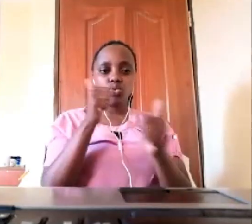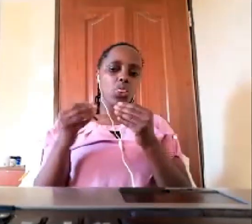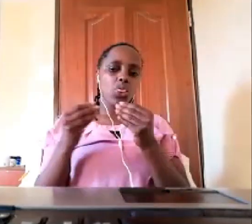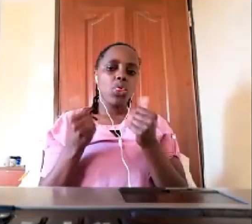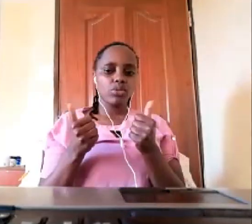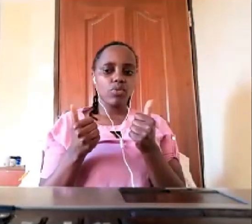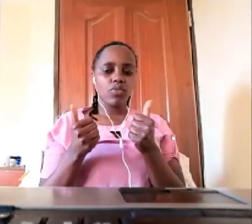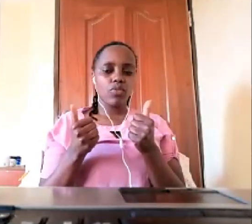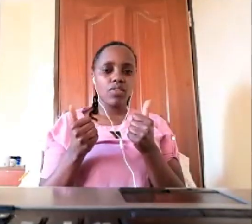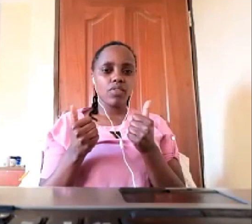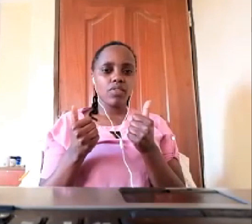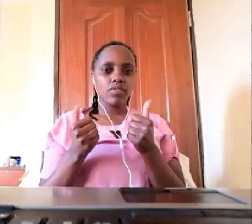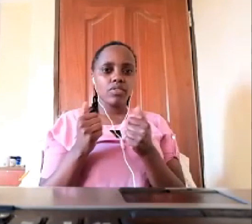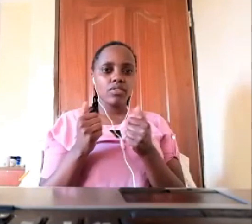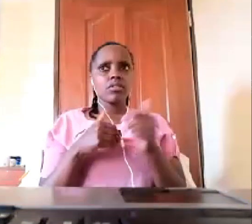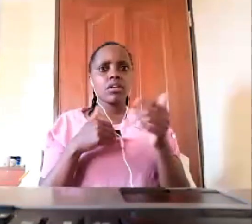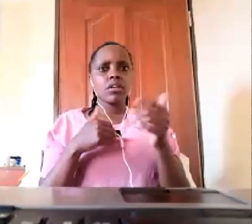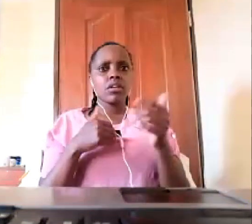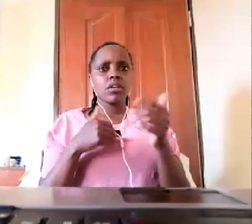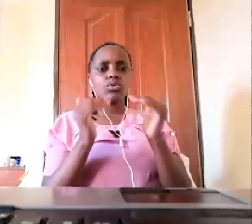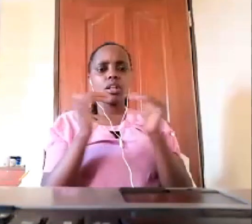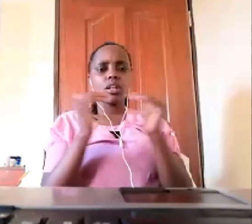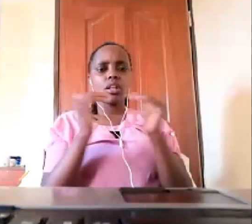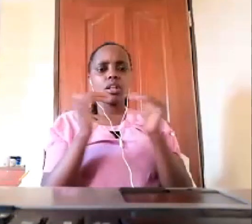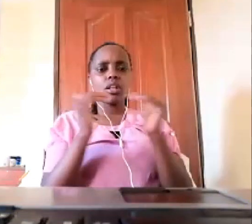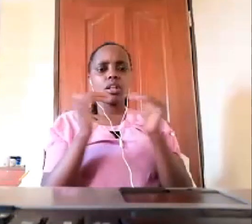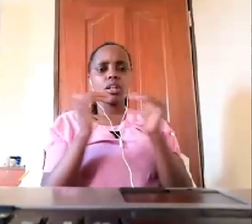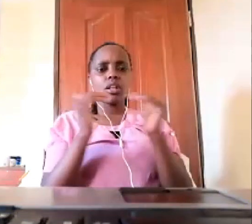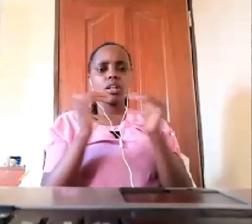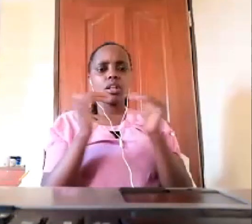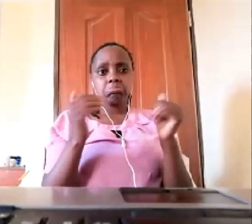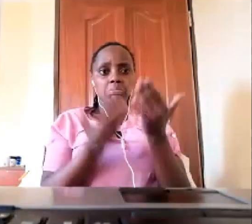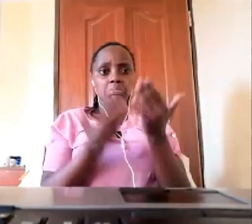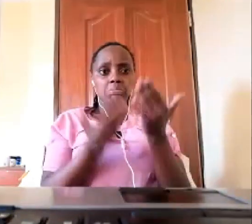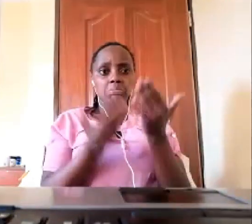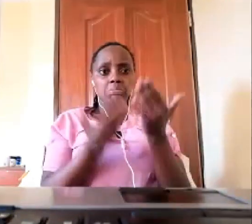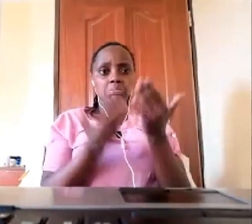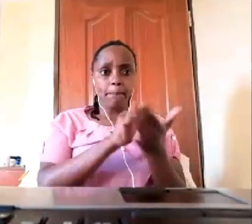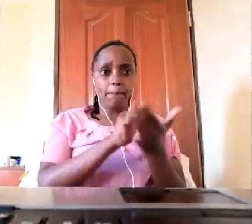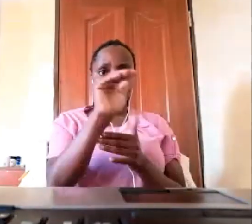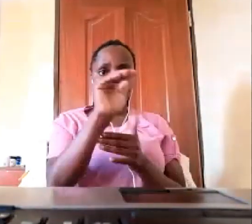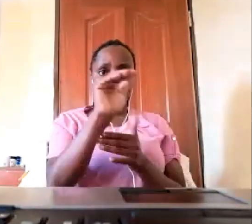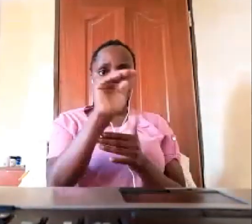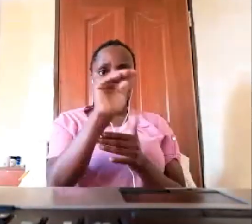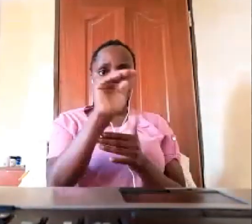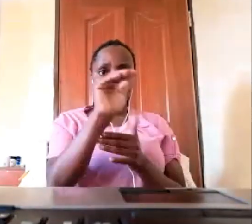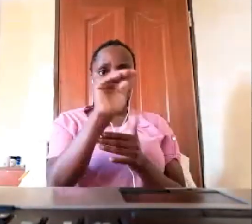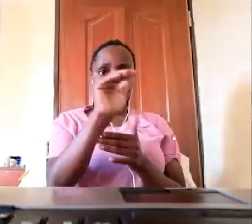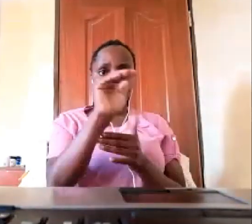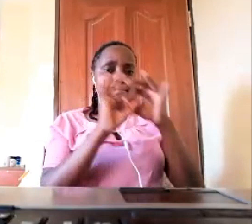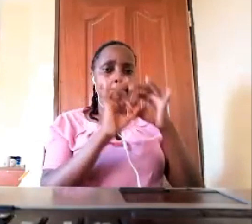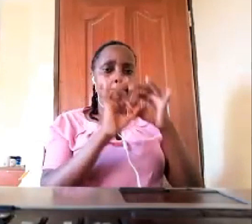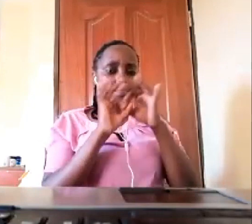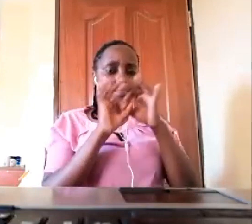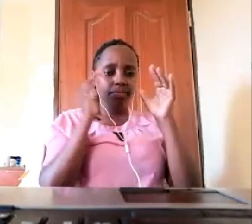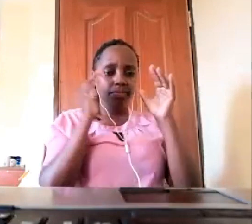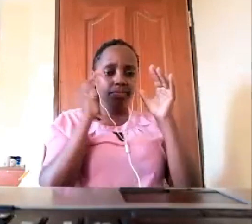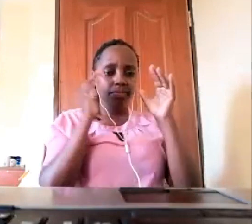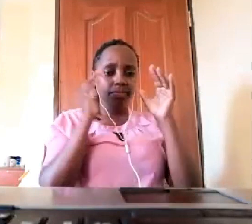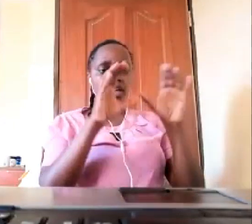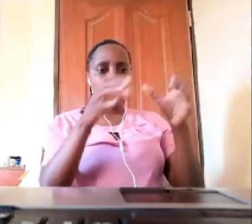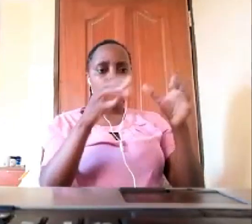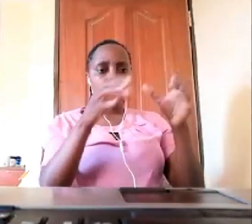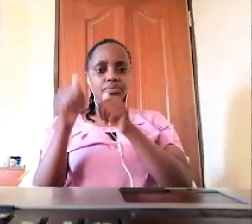trying to address go all the way to the. So maybe again, I would urge our national coalitions to look at